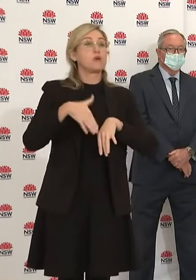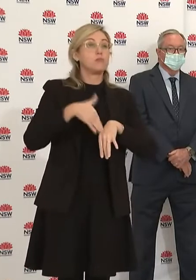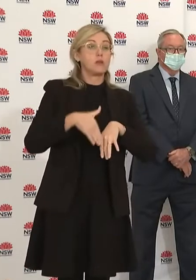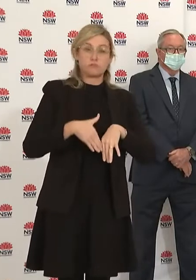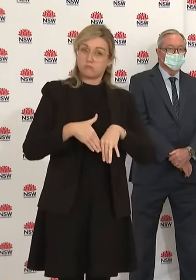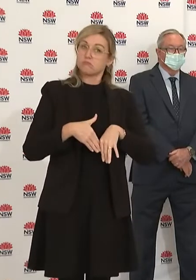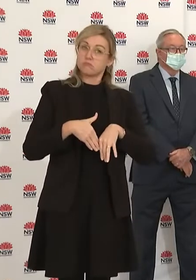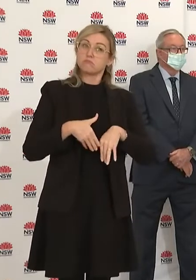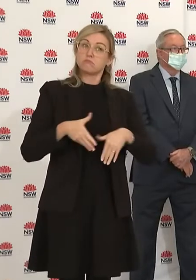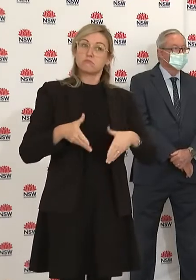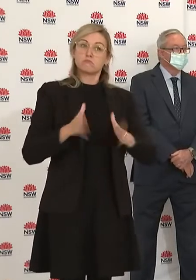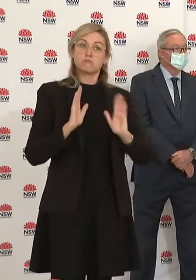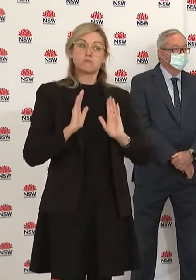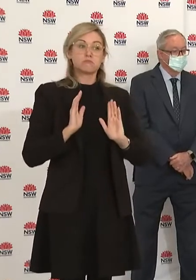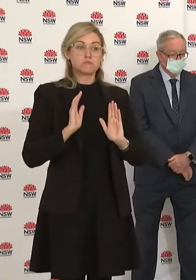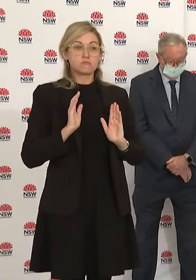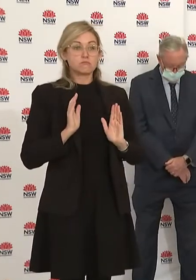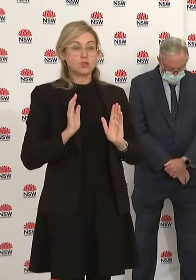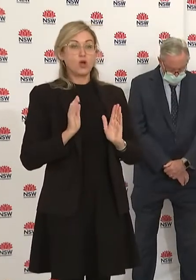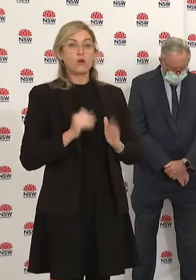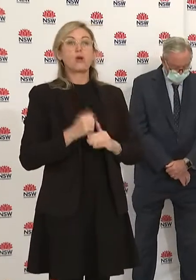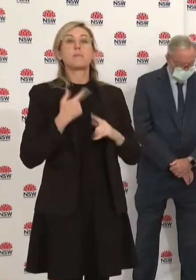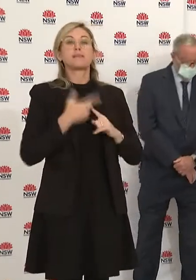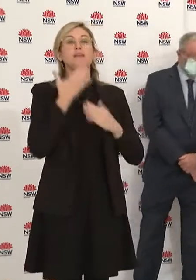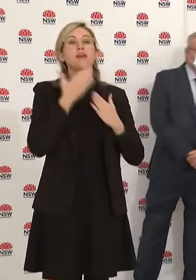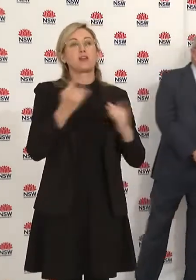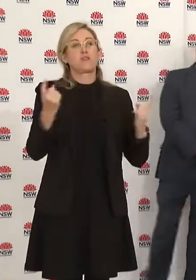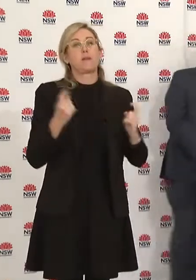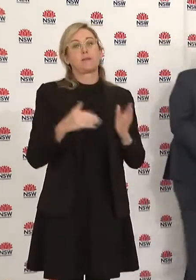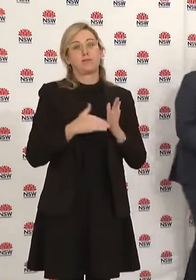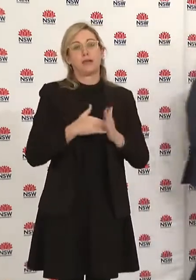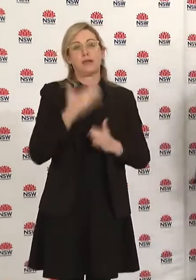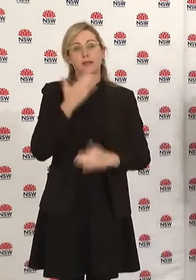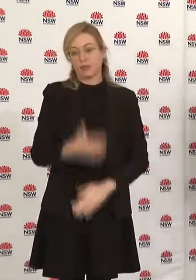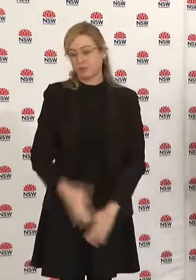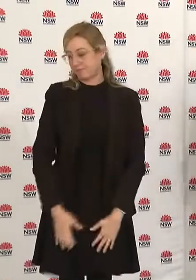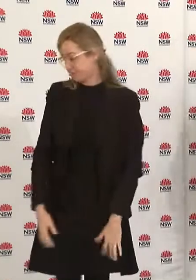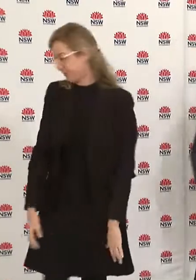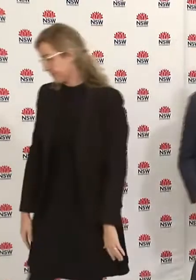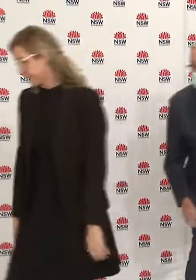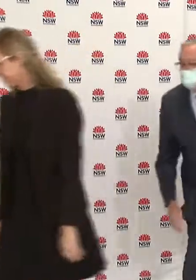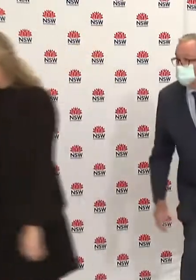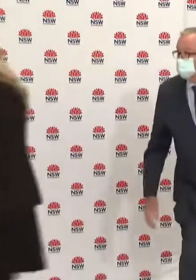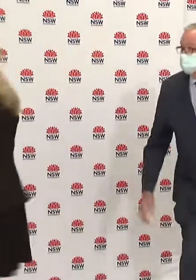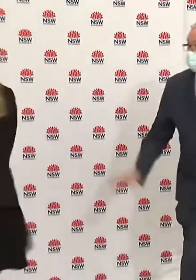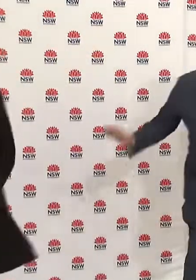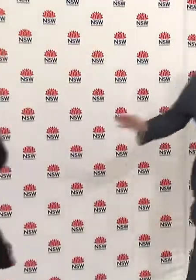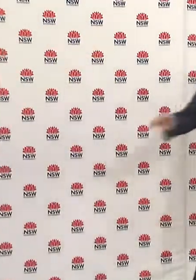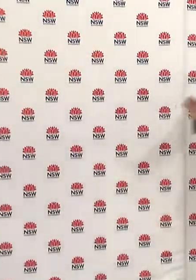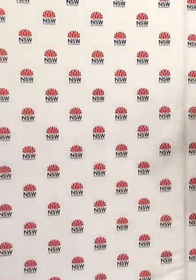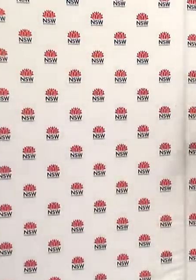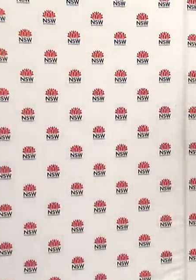shouldn't be increasing that. And thank you, everybody, for today. Thank you. Thank you very much. Thank you.